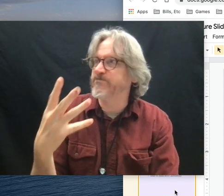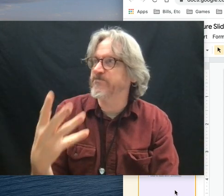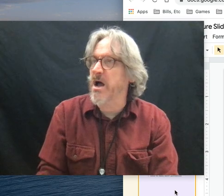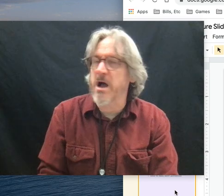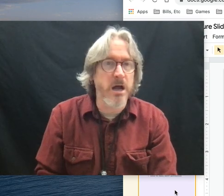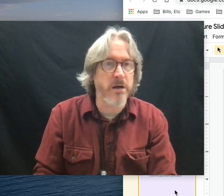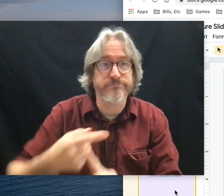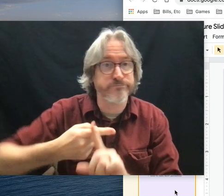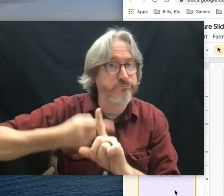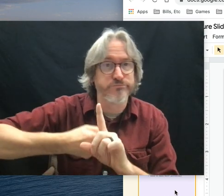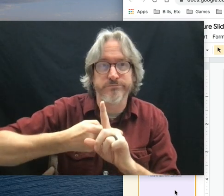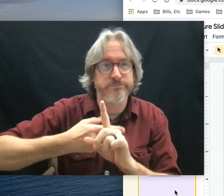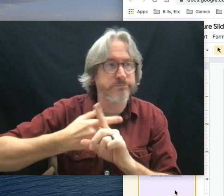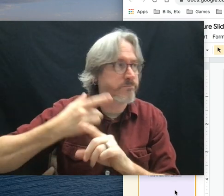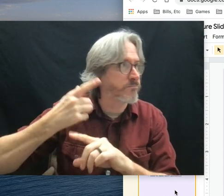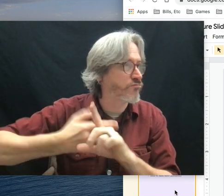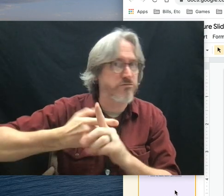like